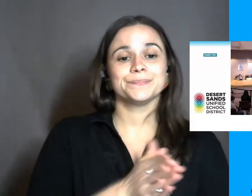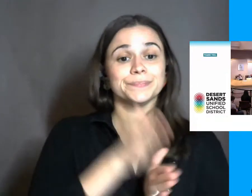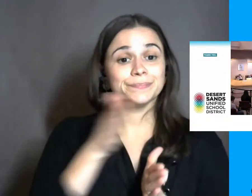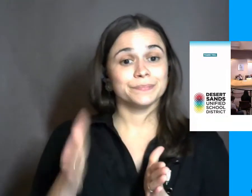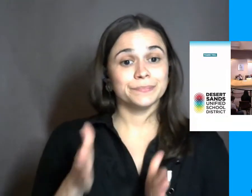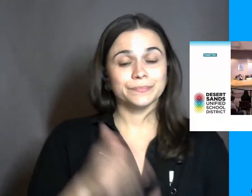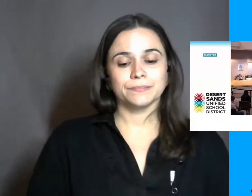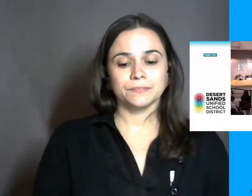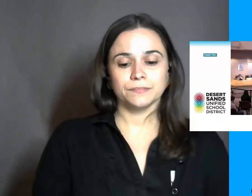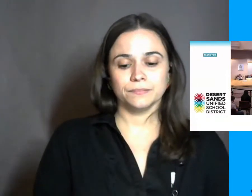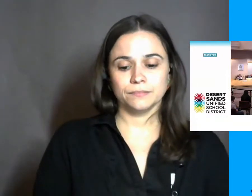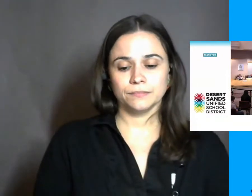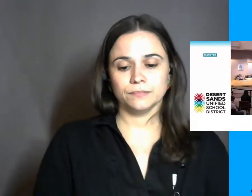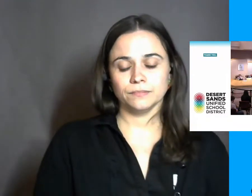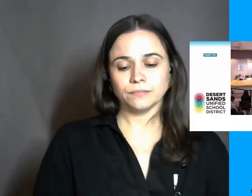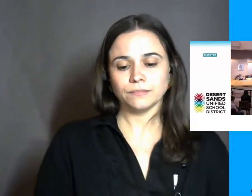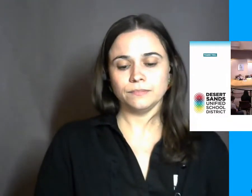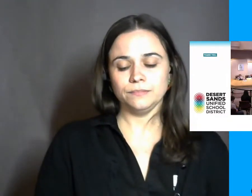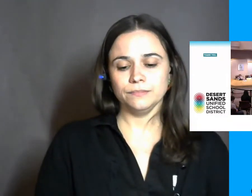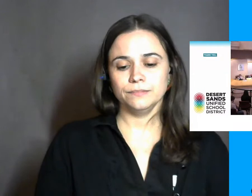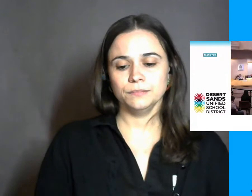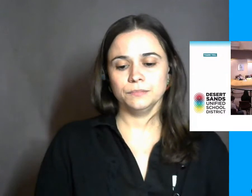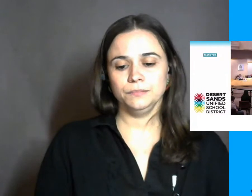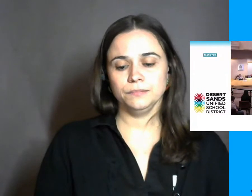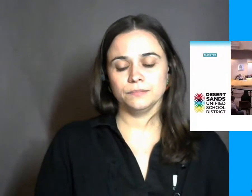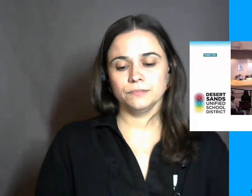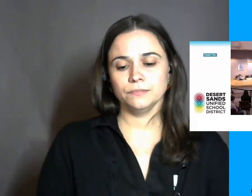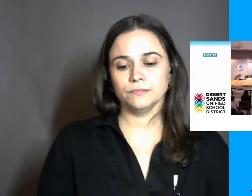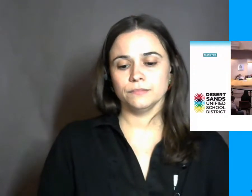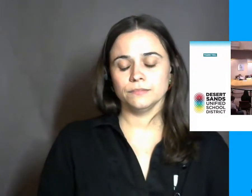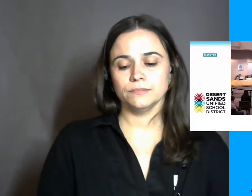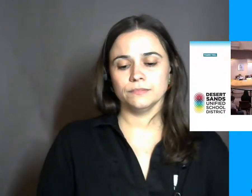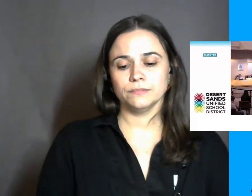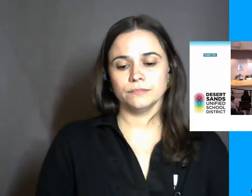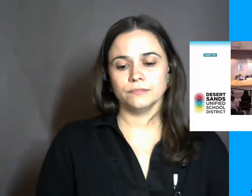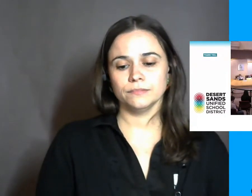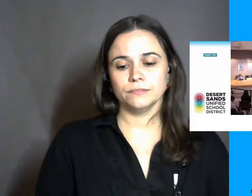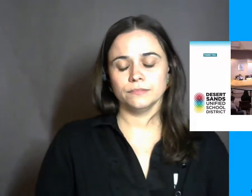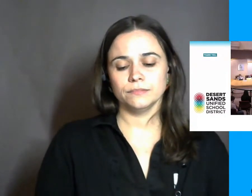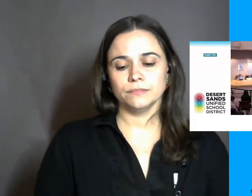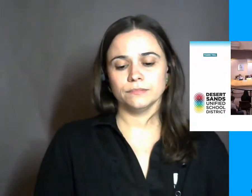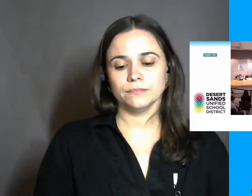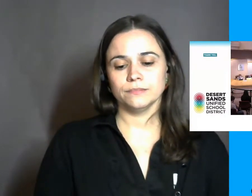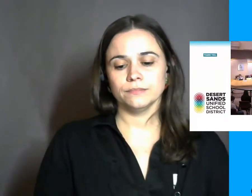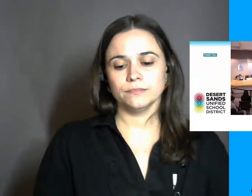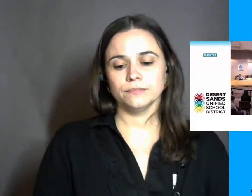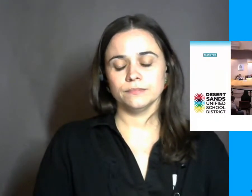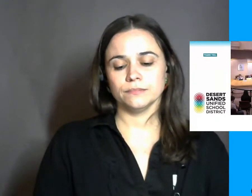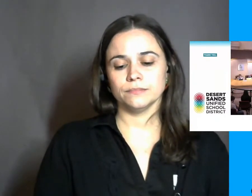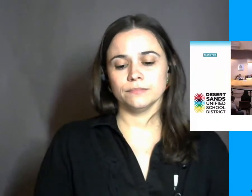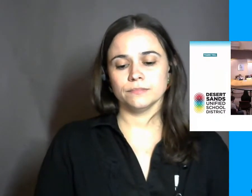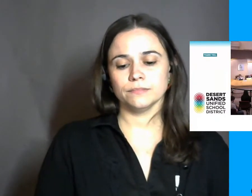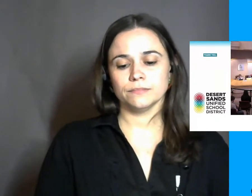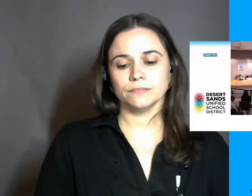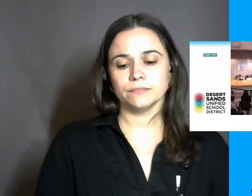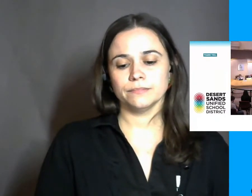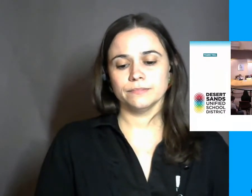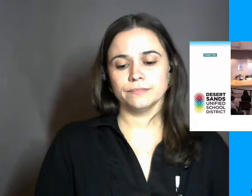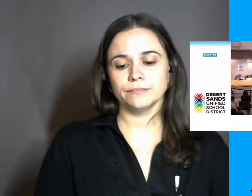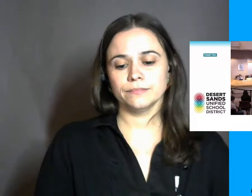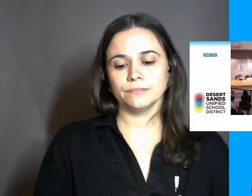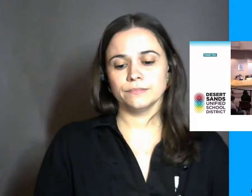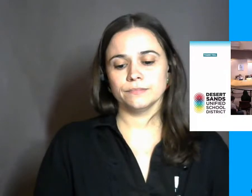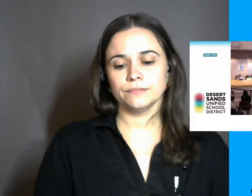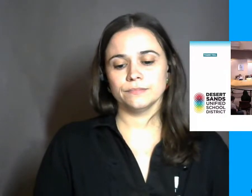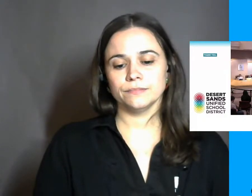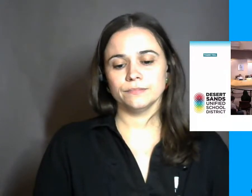you so much, Patrick, and thank you also, because we've had to talk, and I know that there's some changes being done to Lincoln. I really appreciate